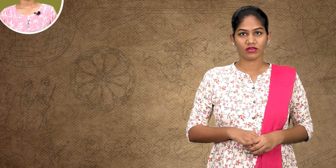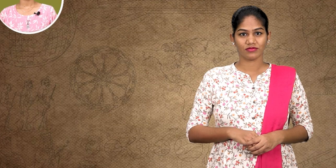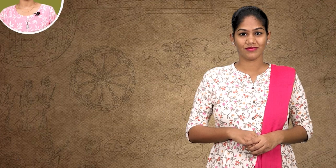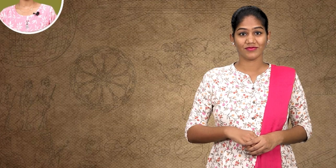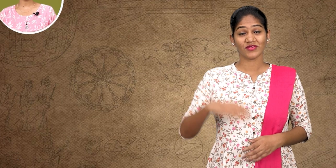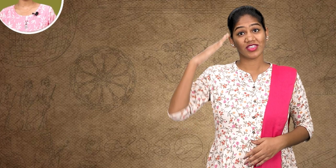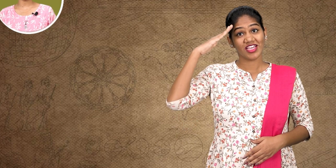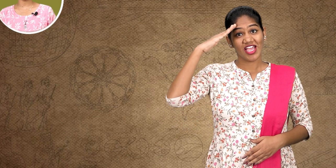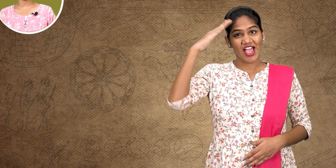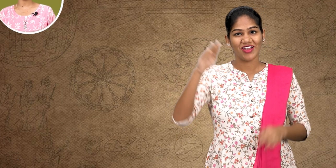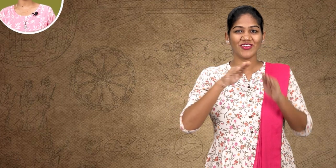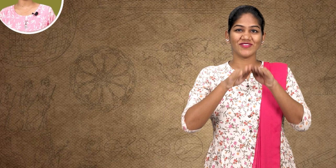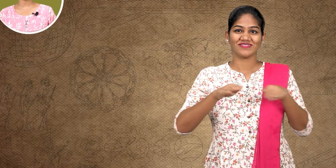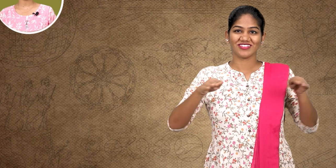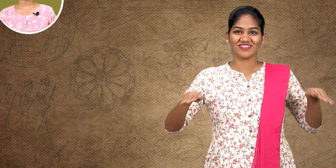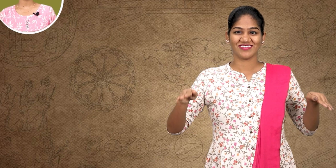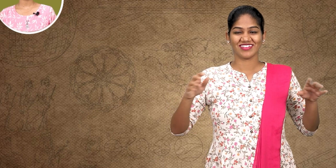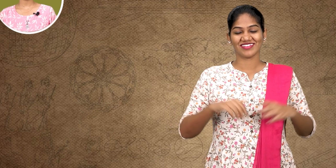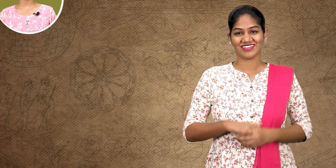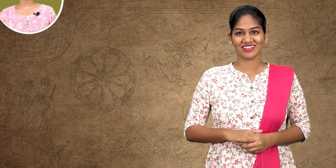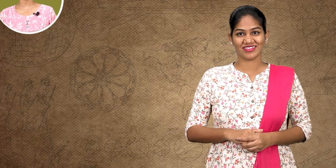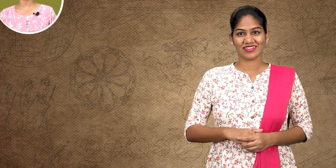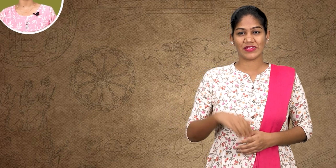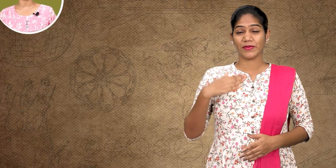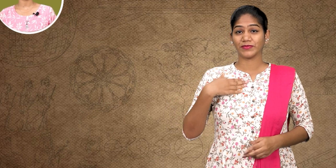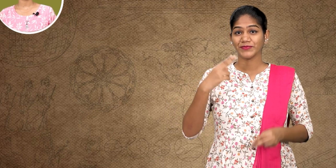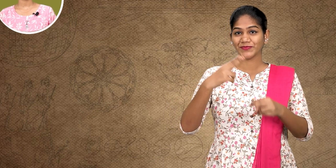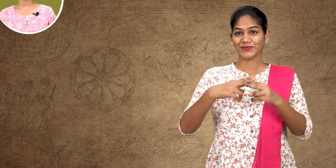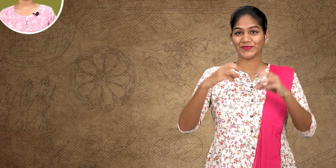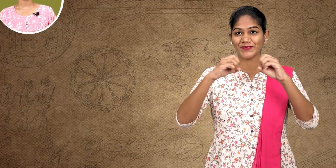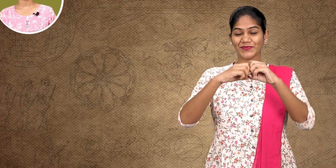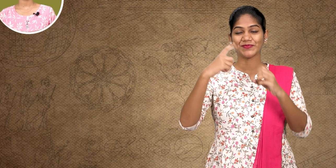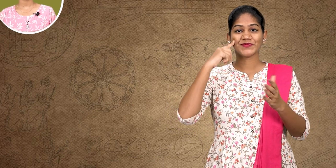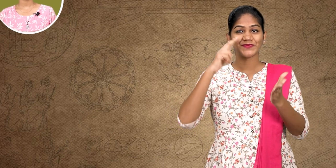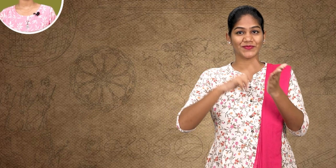Hello students, I am Bindu.